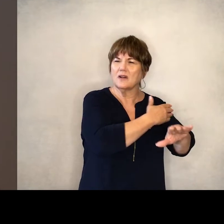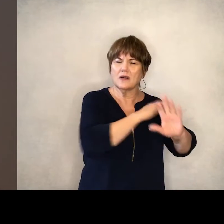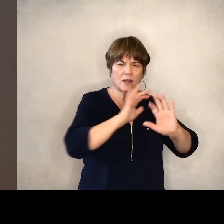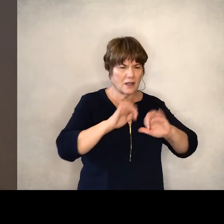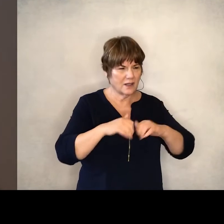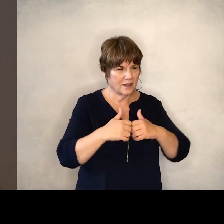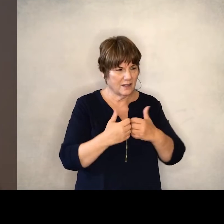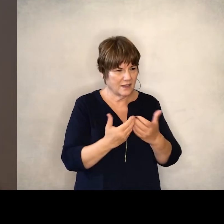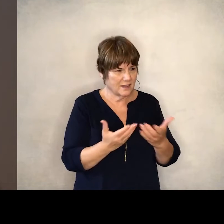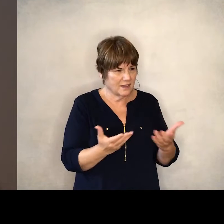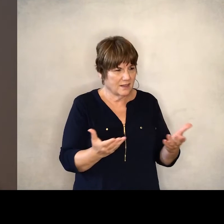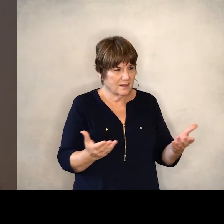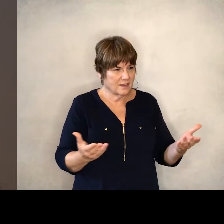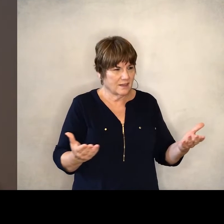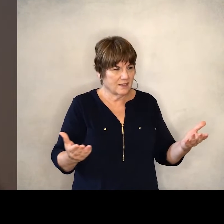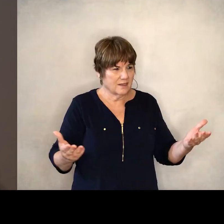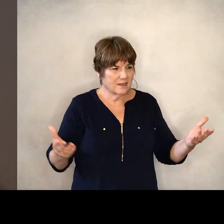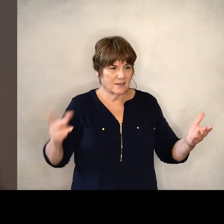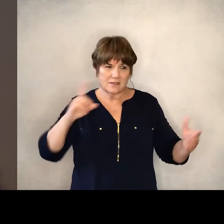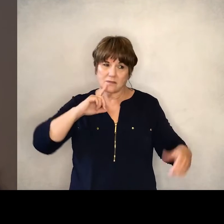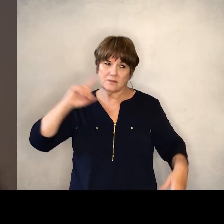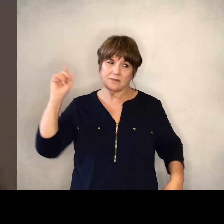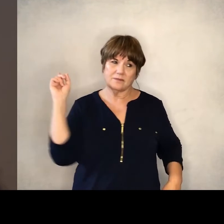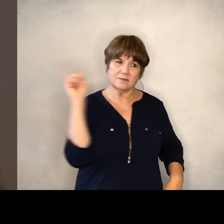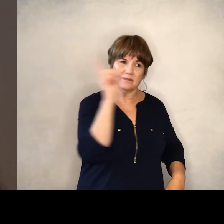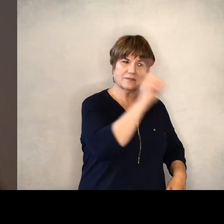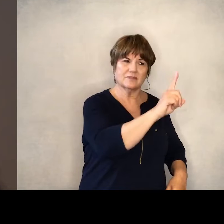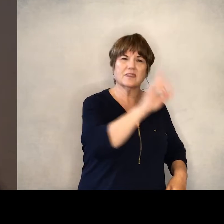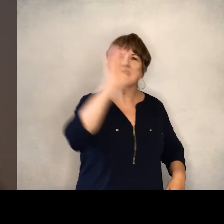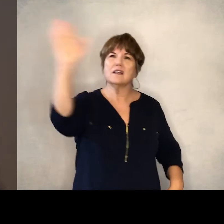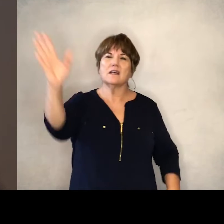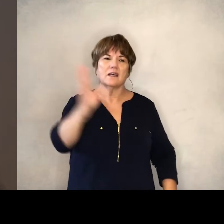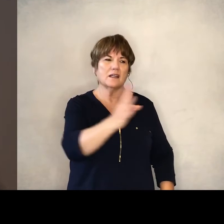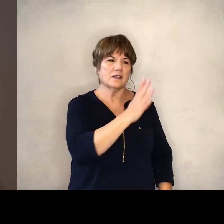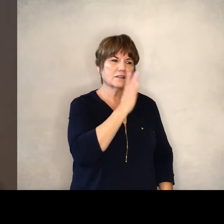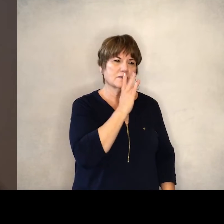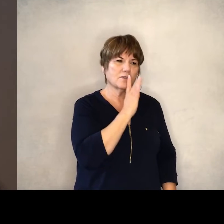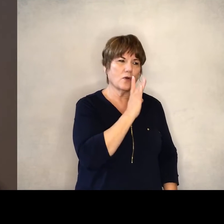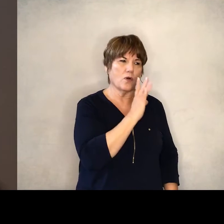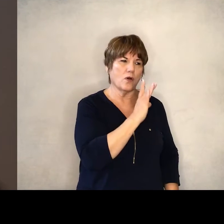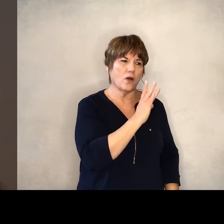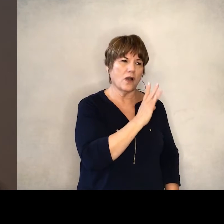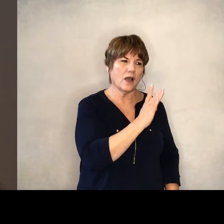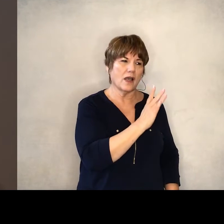before, moved by the sound of his voice,